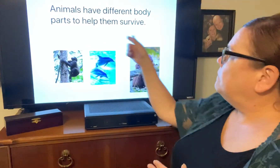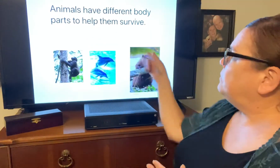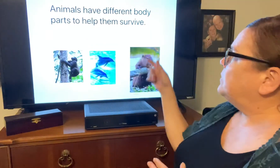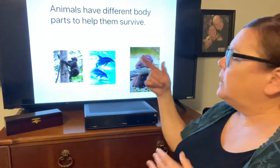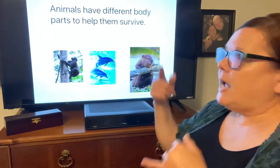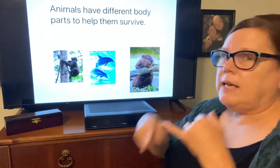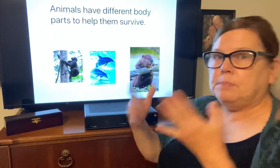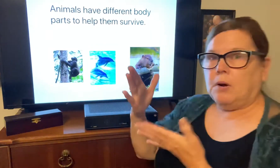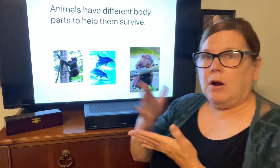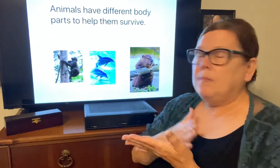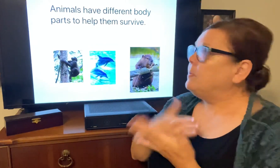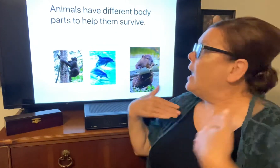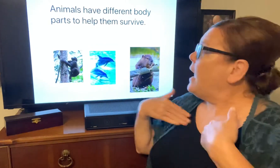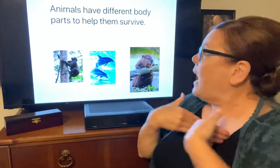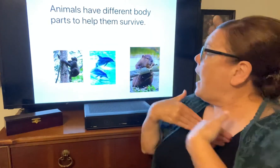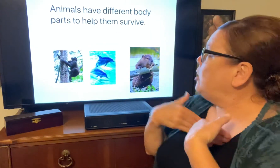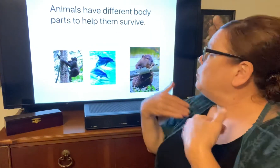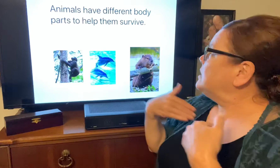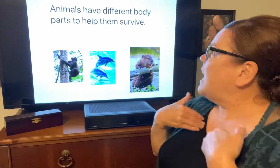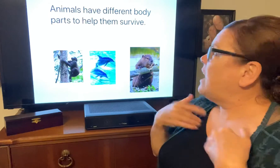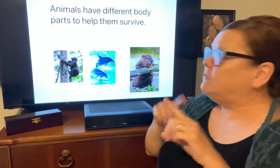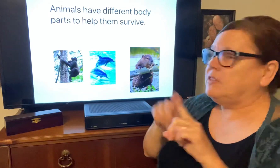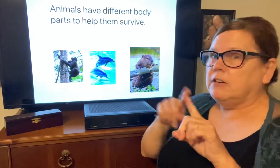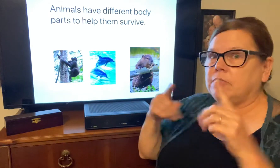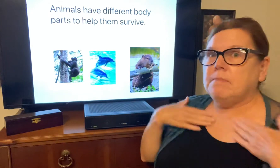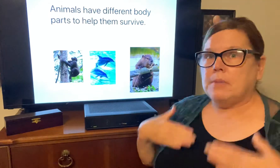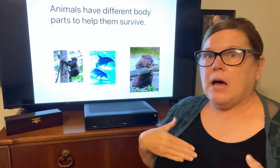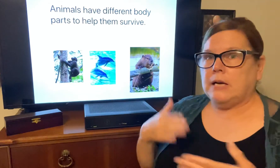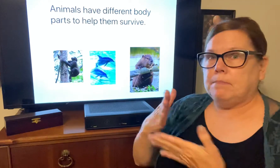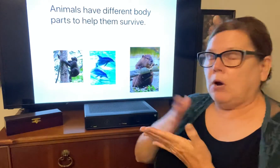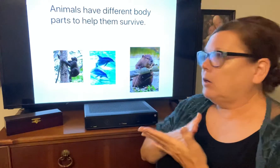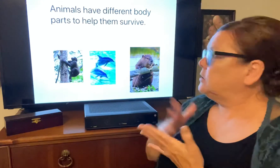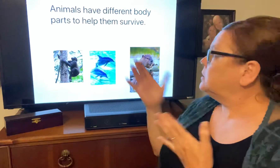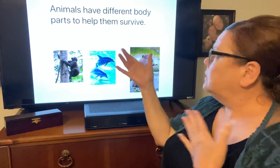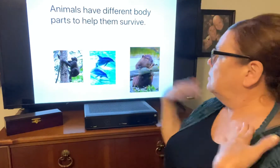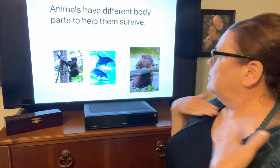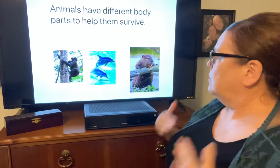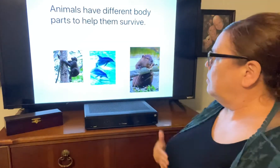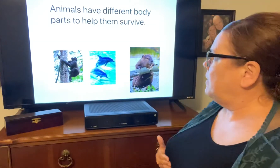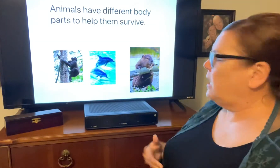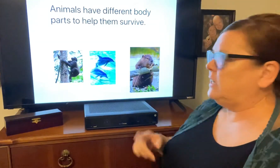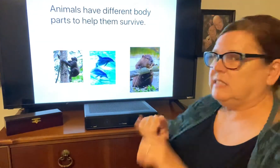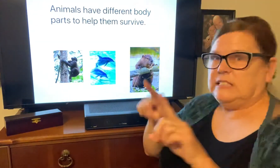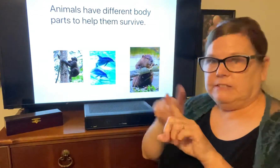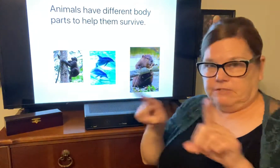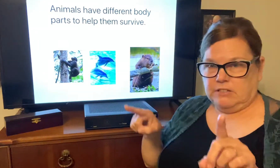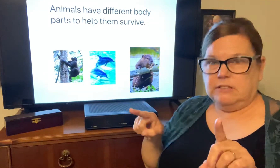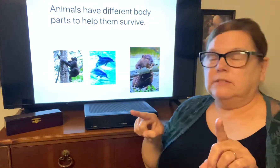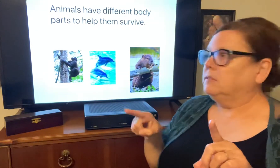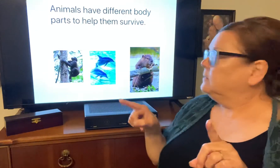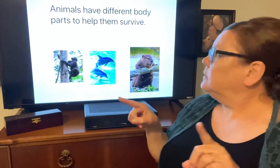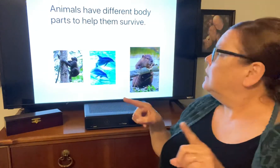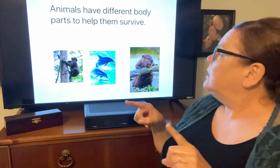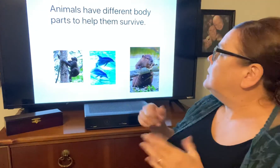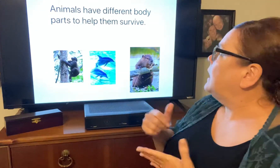The last part, animals have different body parts. Their body's different to